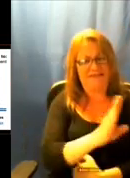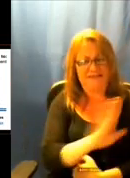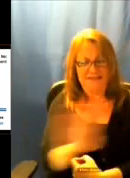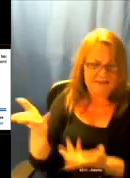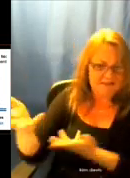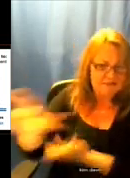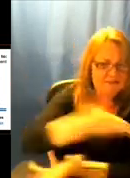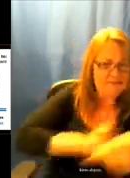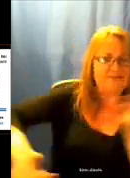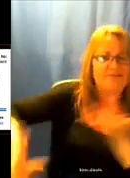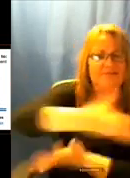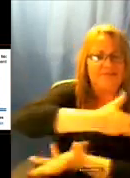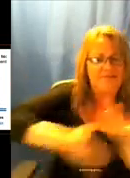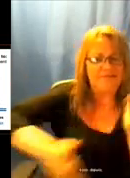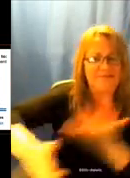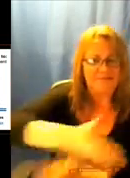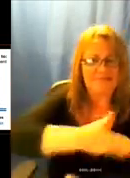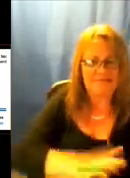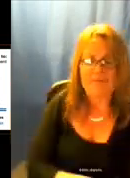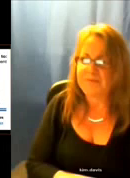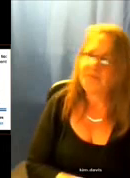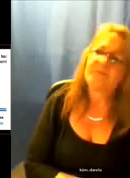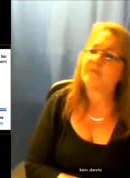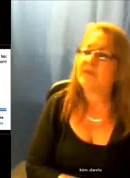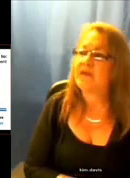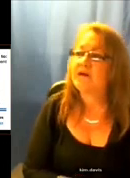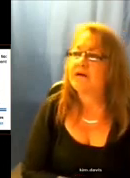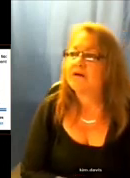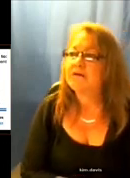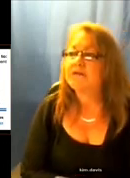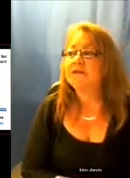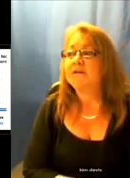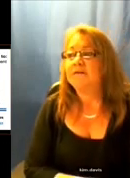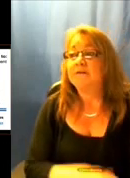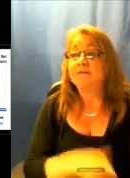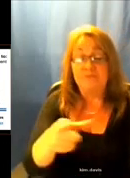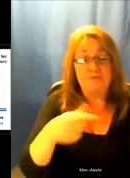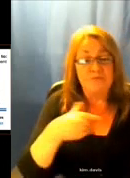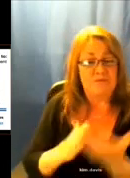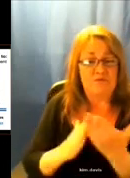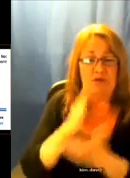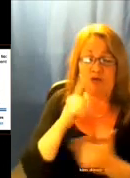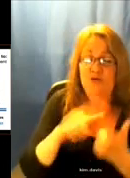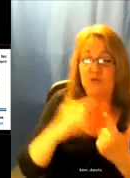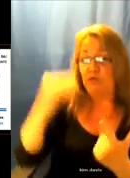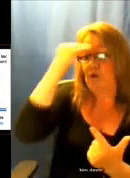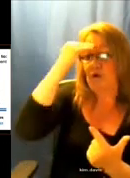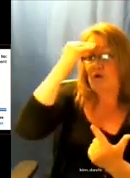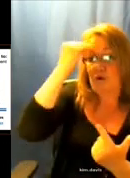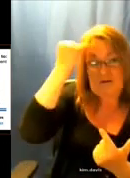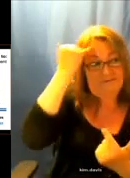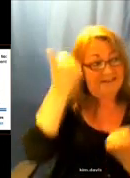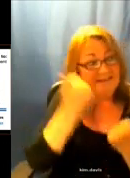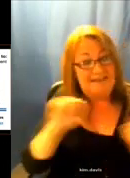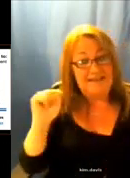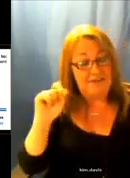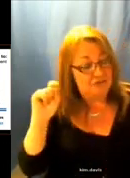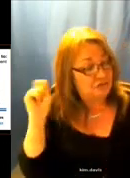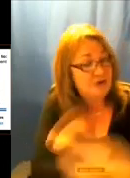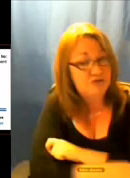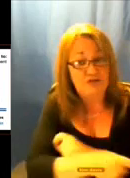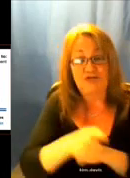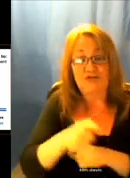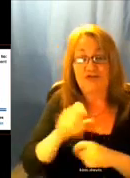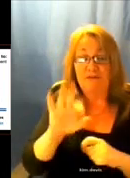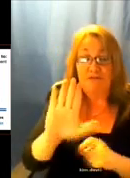that's happening. I, as a deaf person, if I was the resident there, must also be included within that information. And you do have the